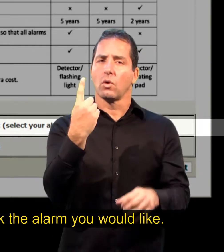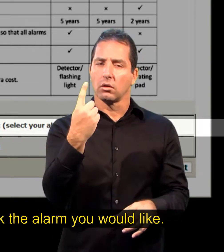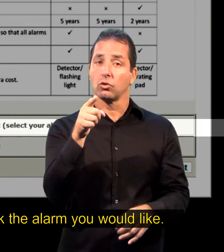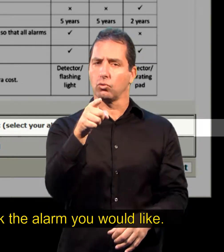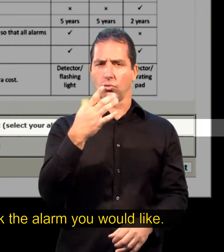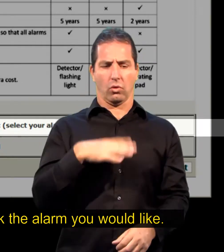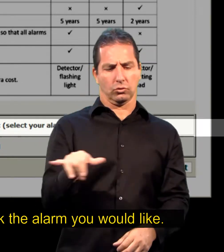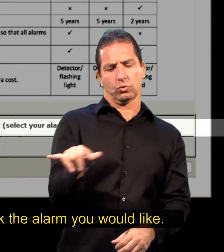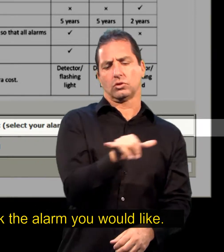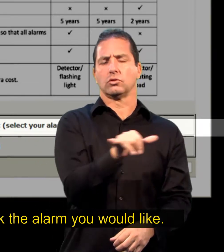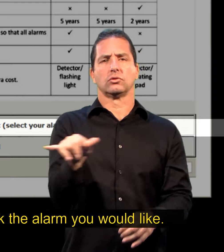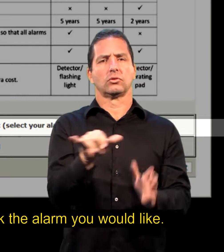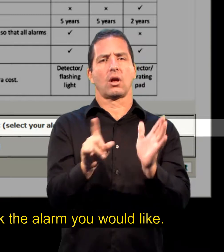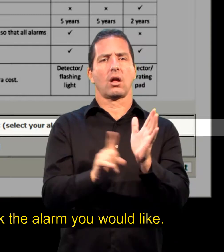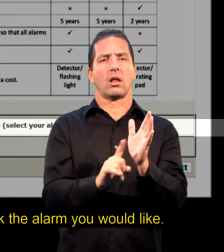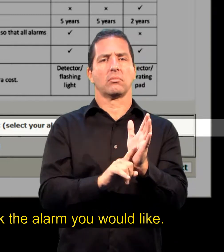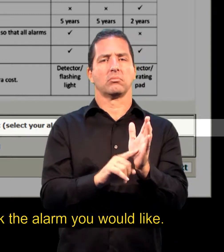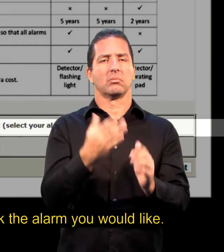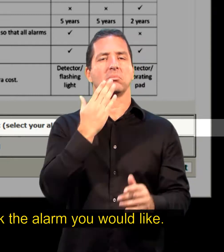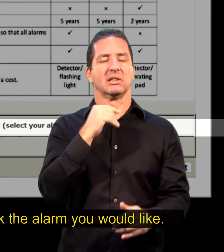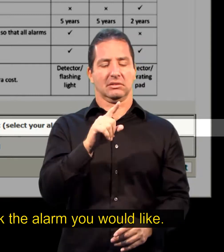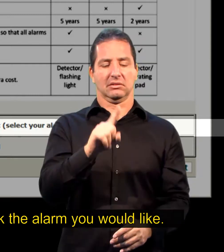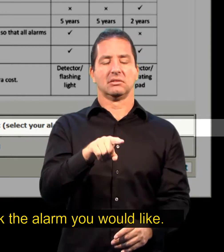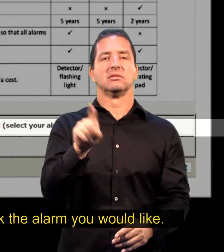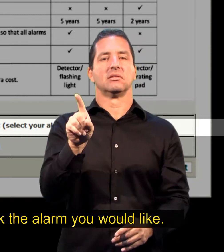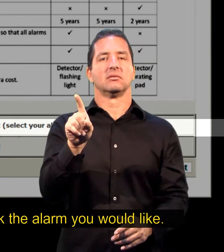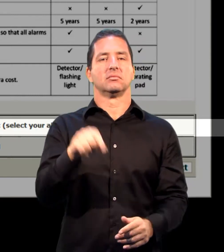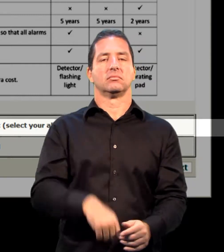Question 1. Please tick the alarm you would like.